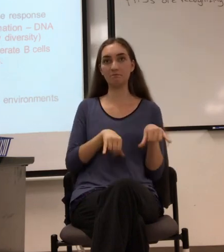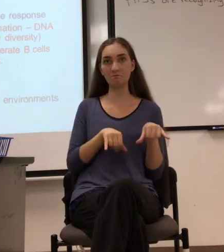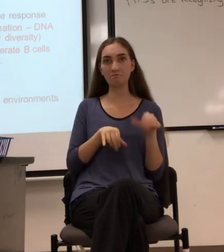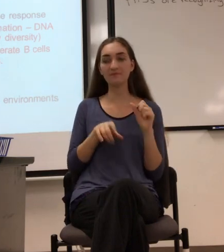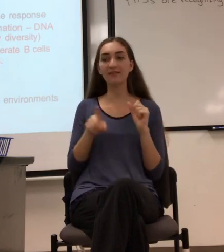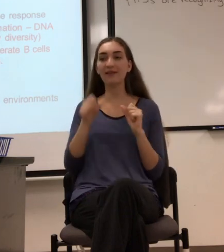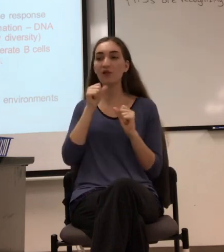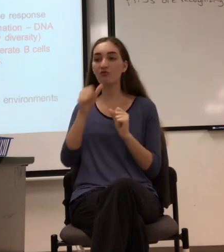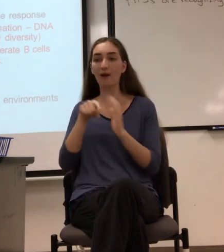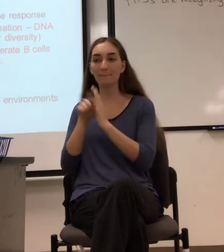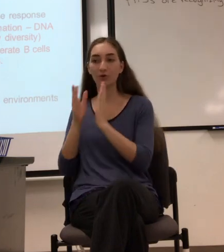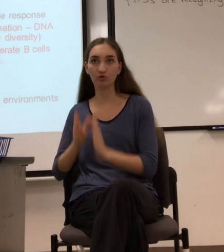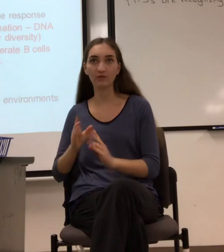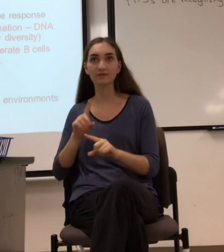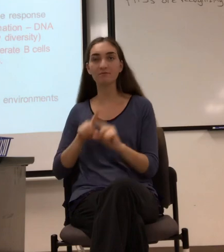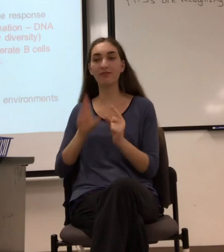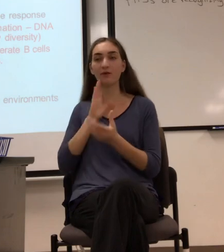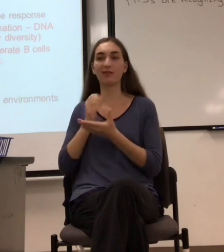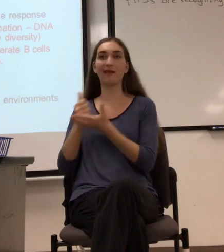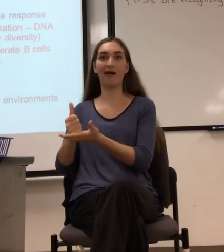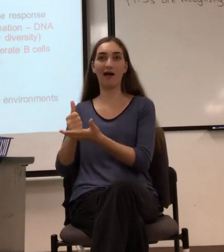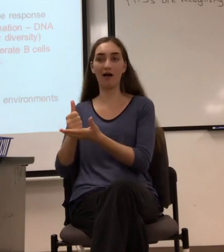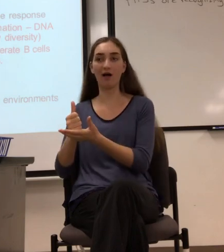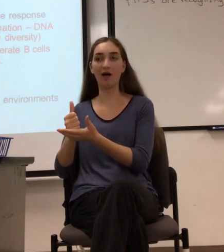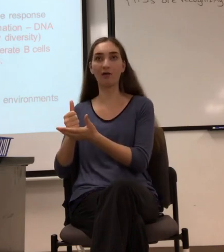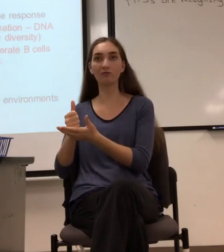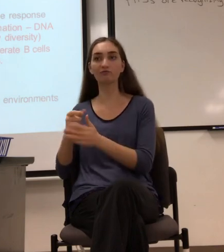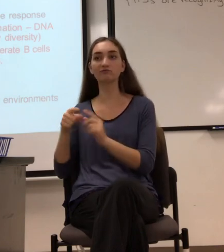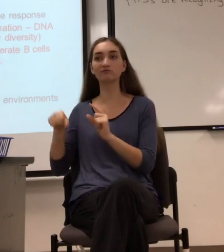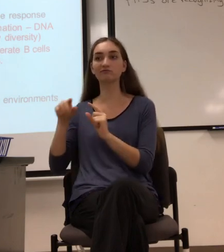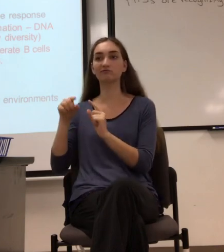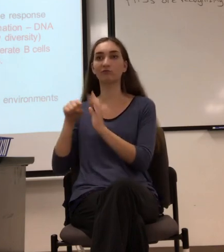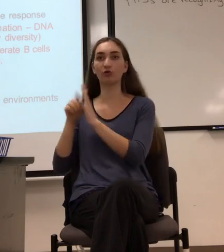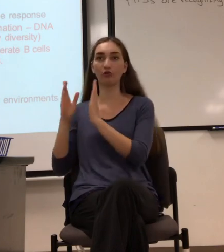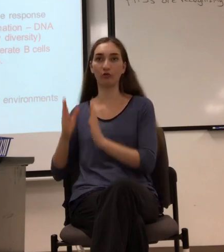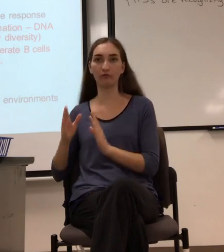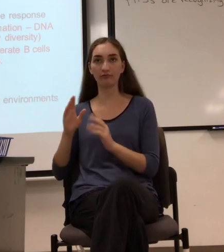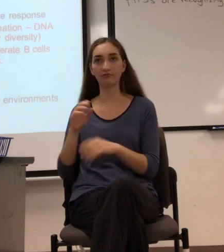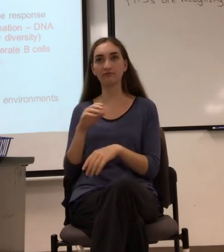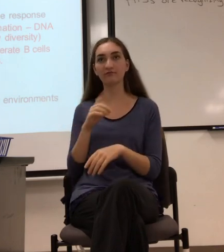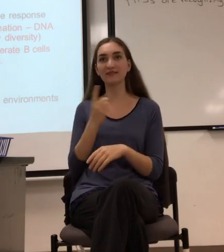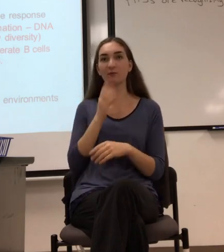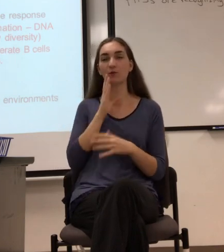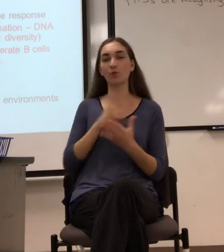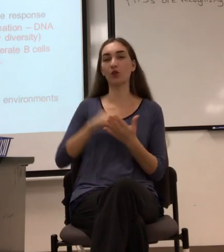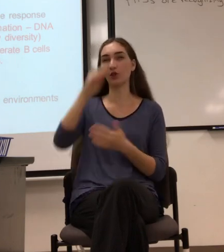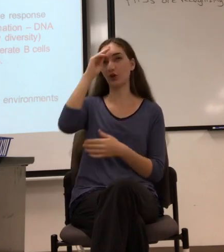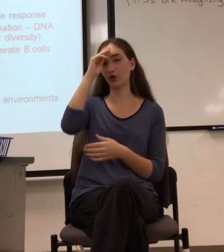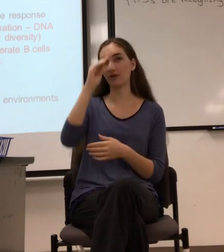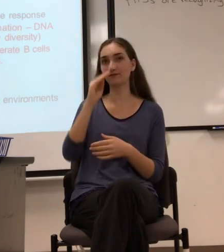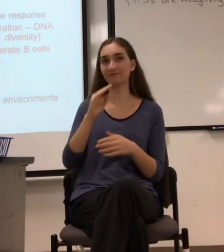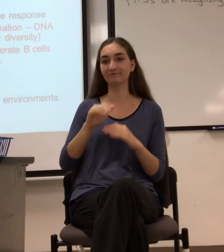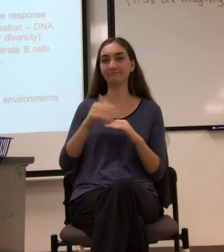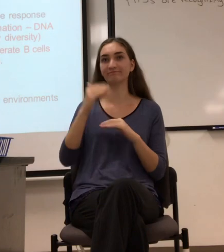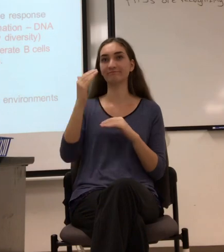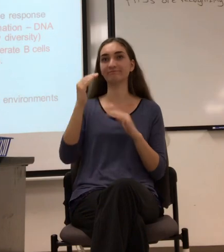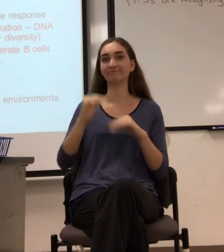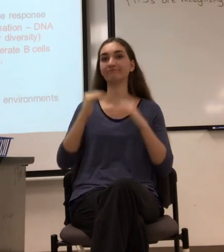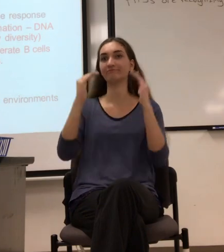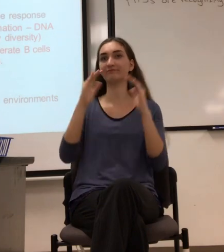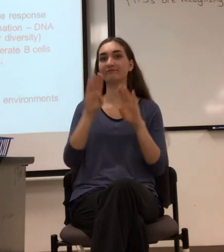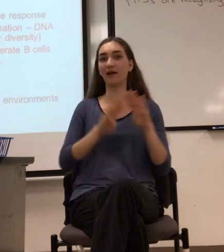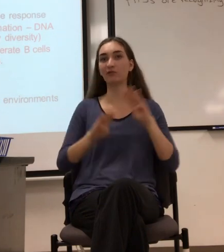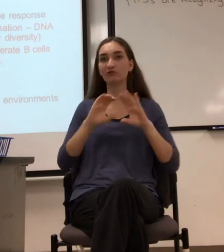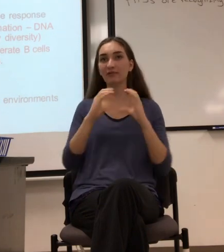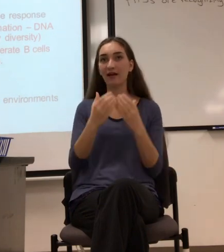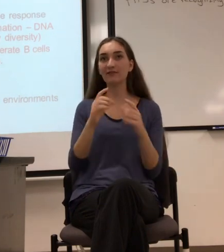murder. But they have great diversity. And something that you would learn in a molecular biology class, we won't talk about it here, is this notion of